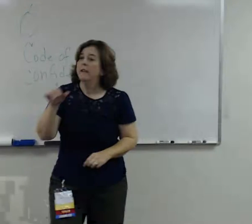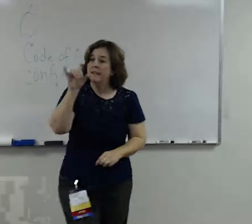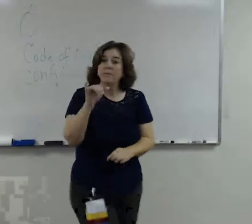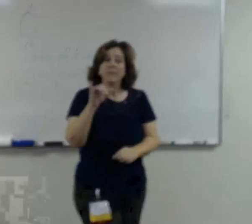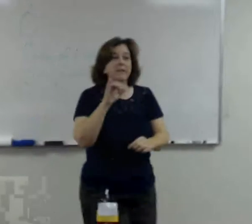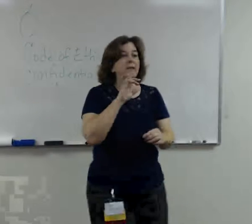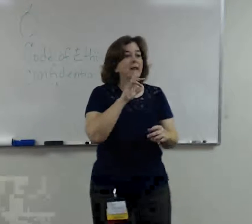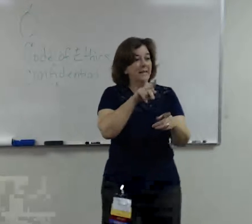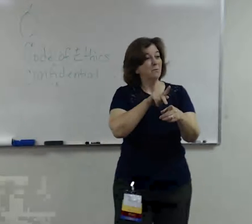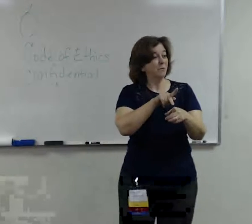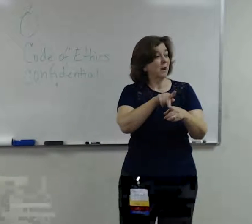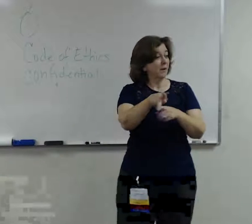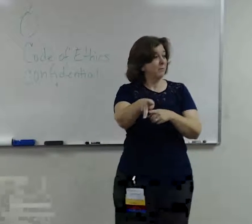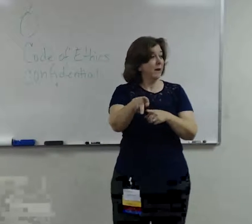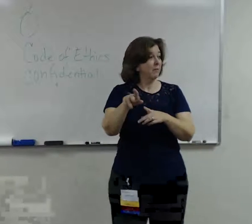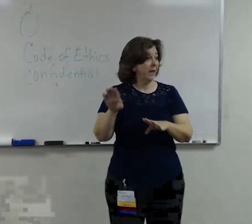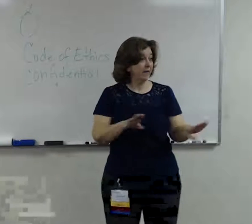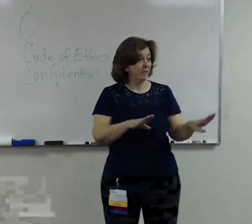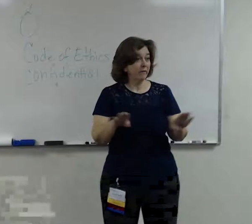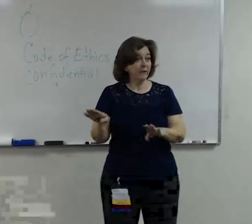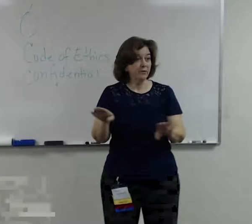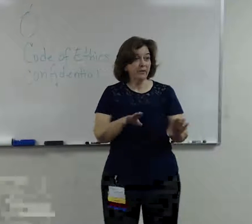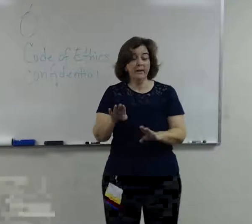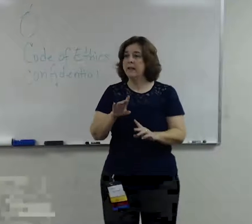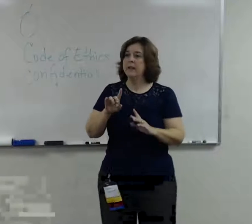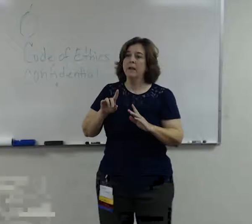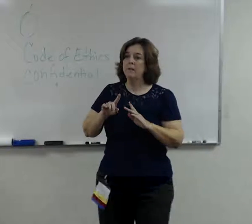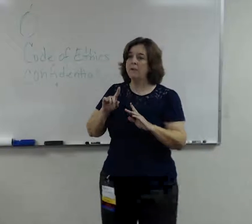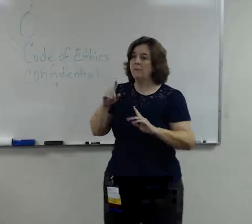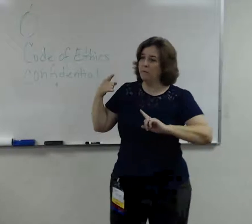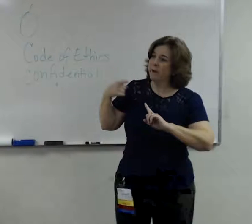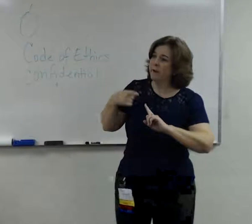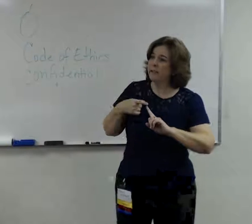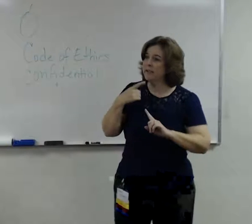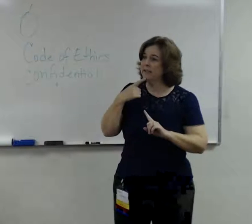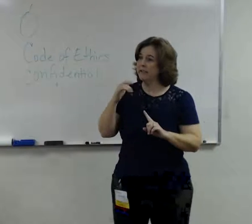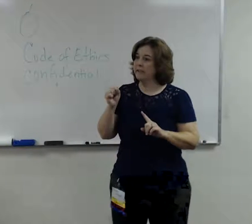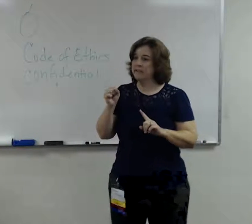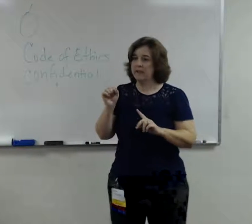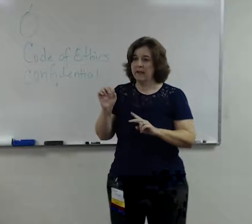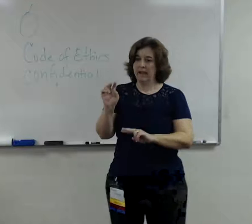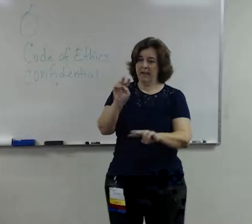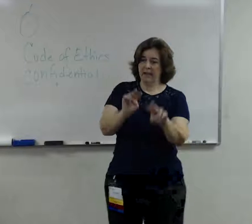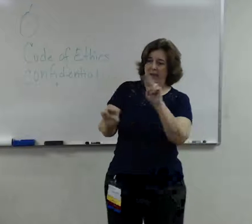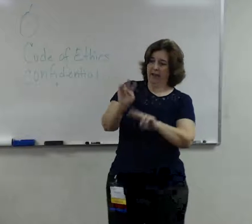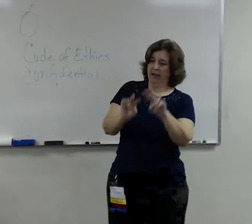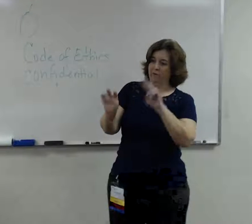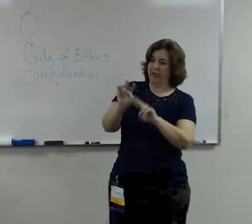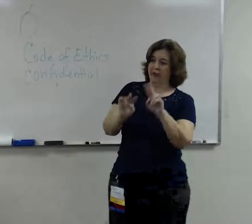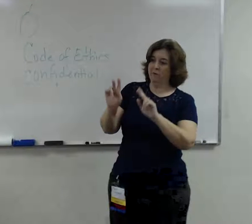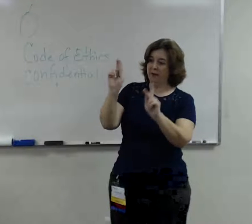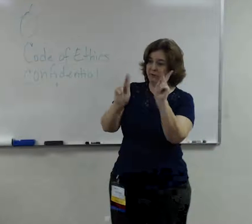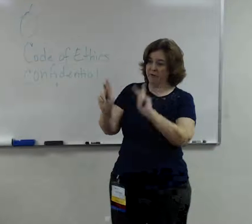This one is talking about behaving professionally, but what it says is evaluate your